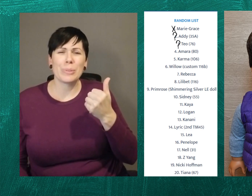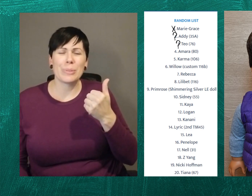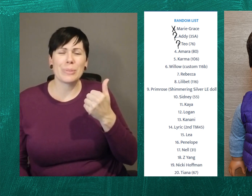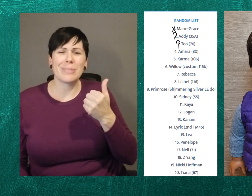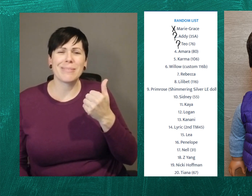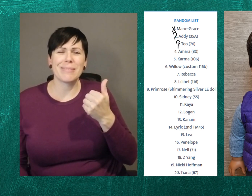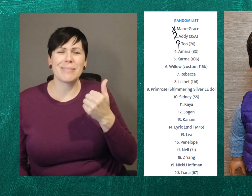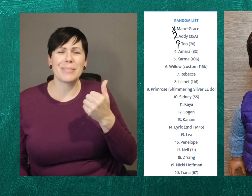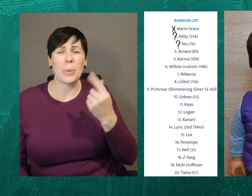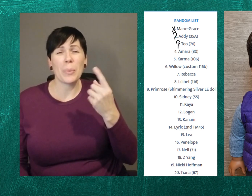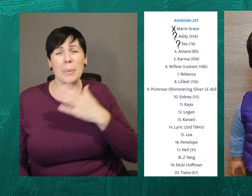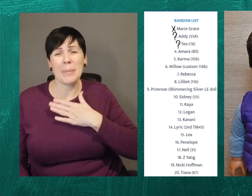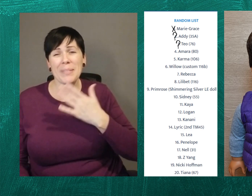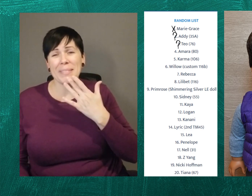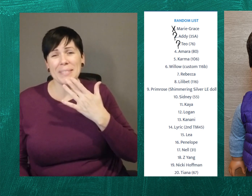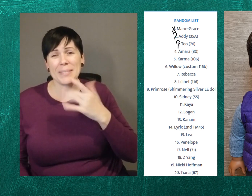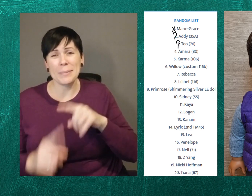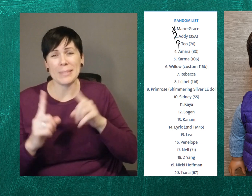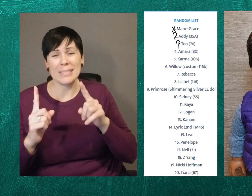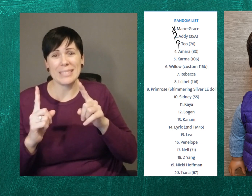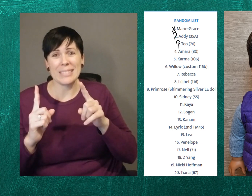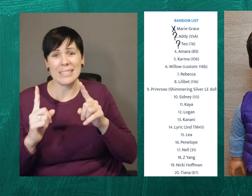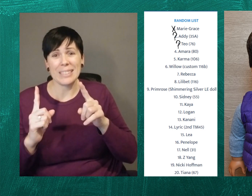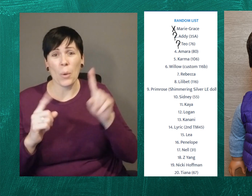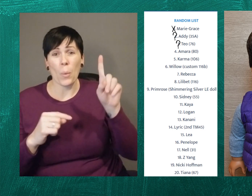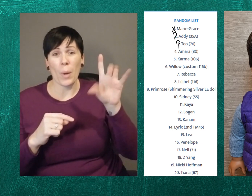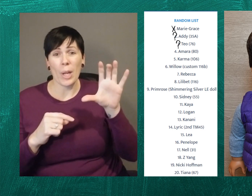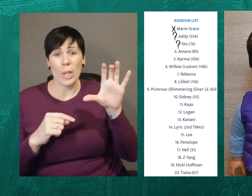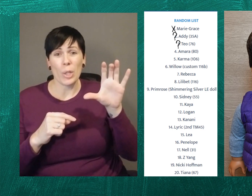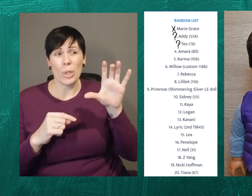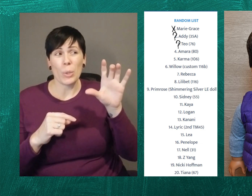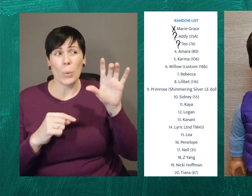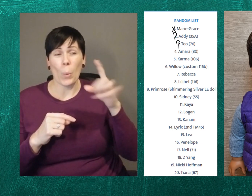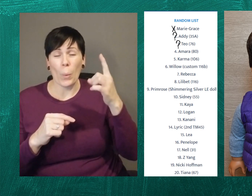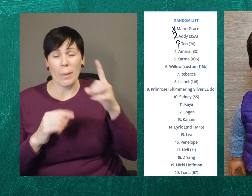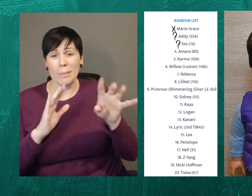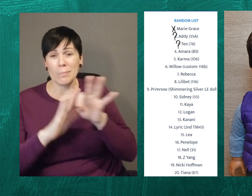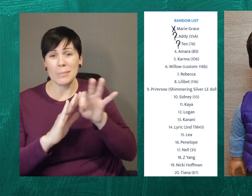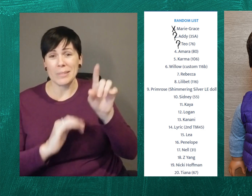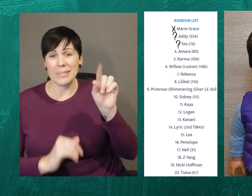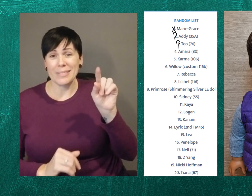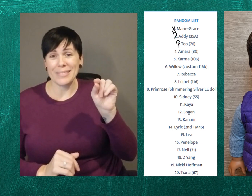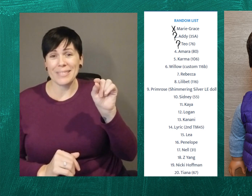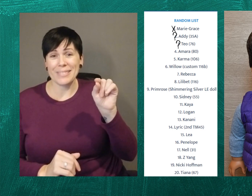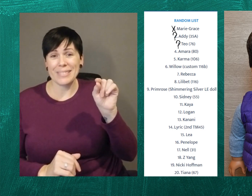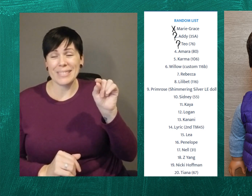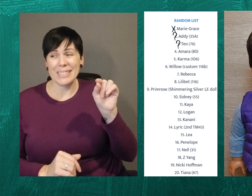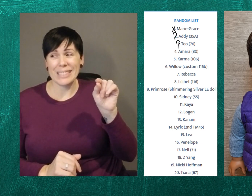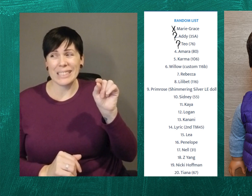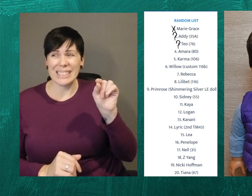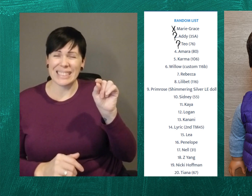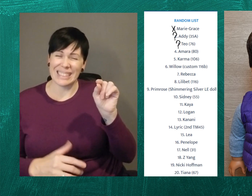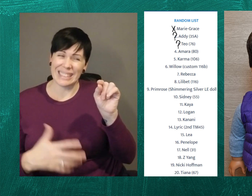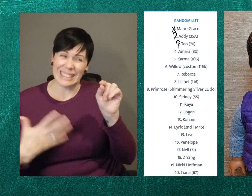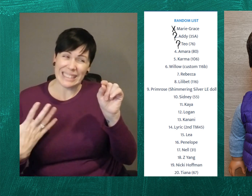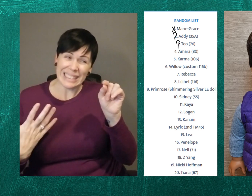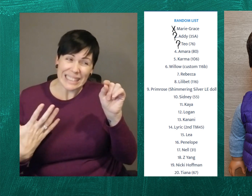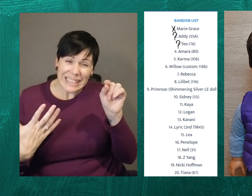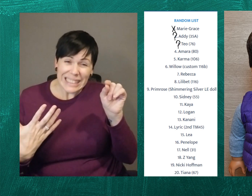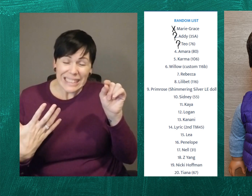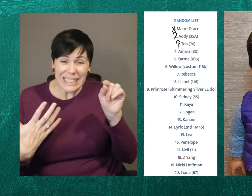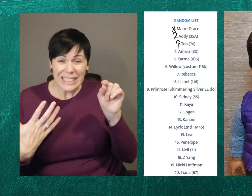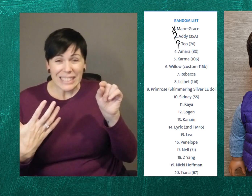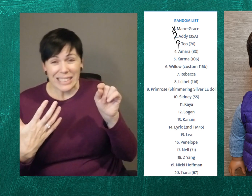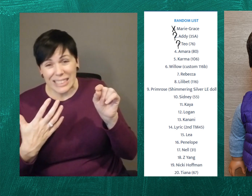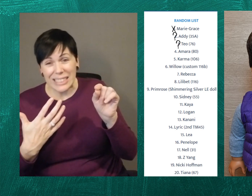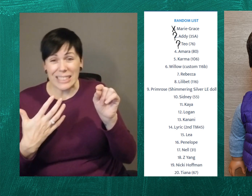He is one of my favorites, but when you get to 100, which is right around where we're sitting lately, I don't